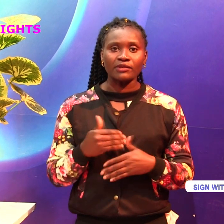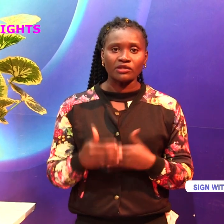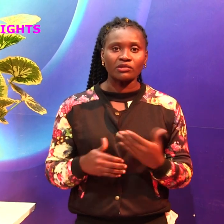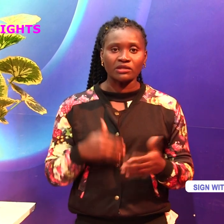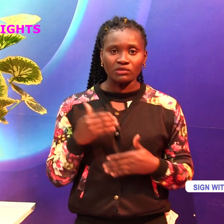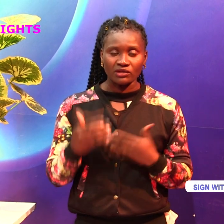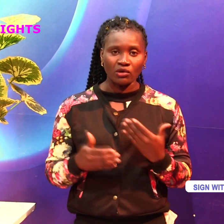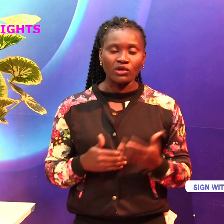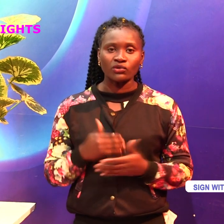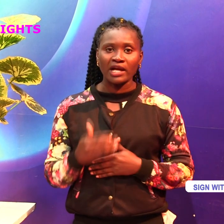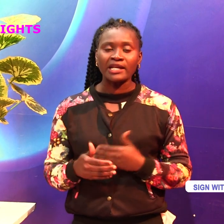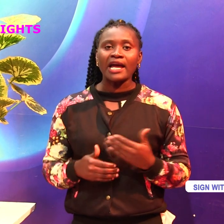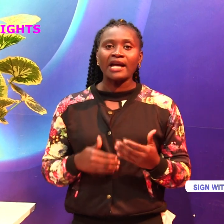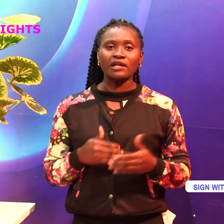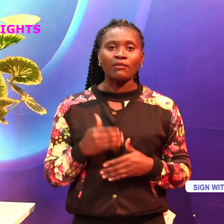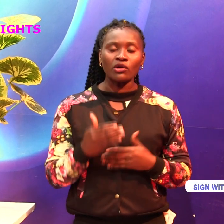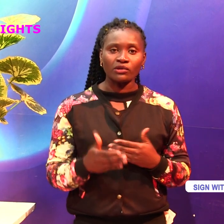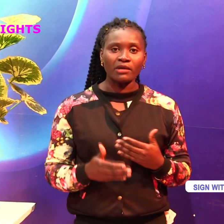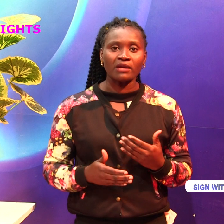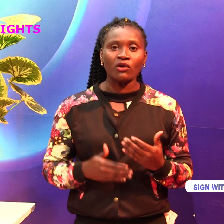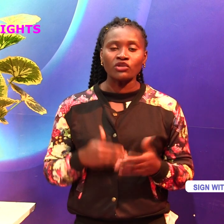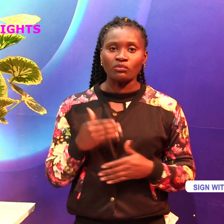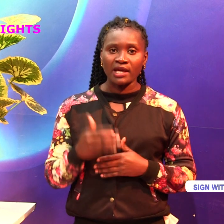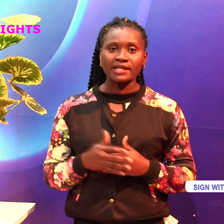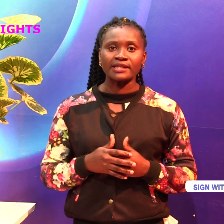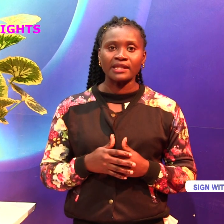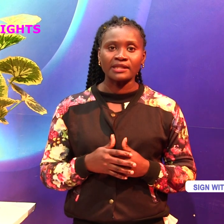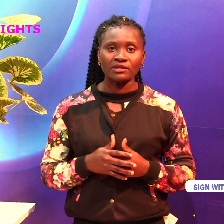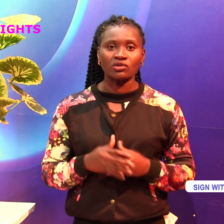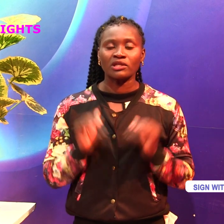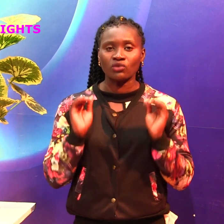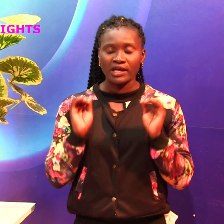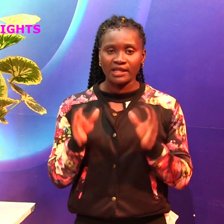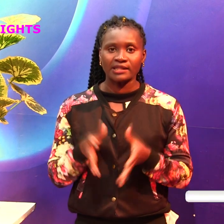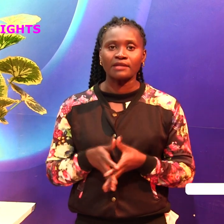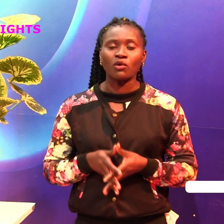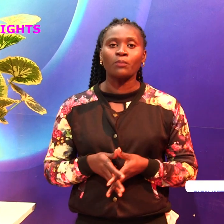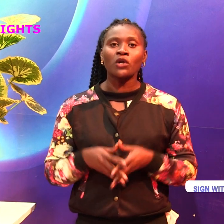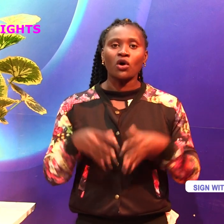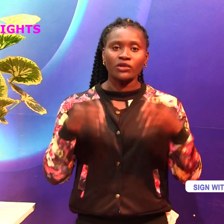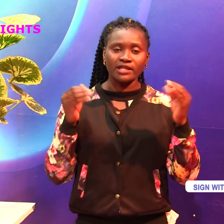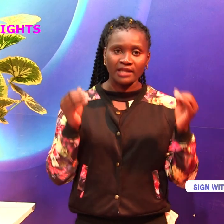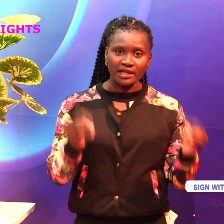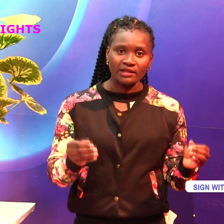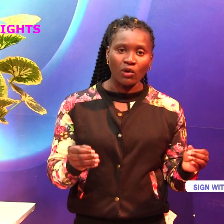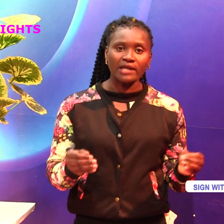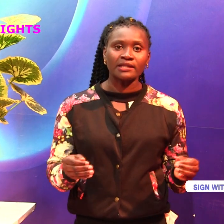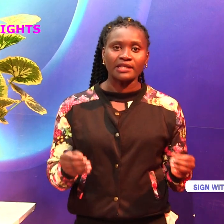small that we are going to learn, and I'm also going to make sentences so that you can understand more on the signed words that